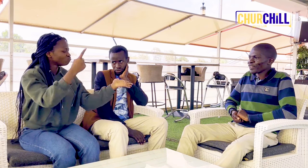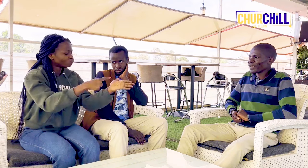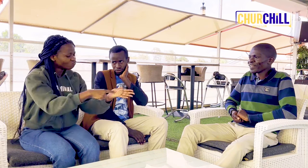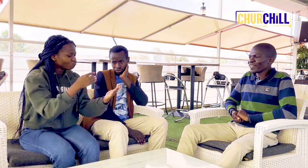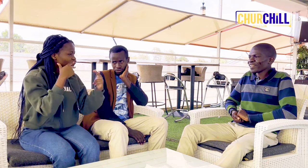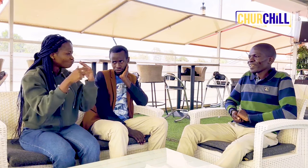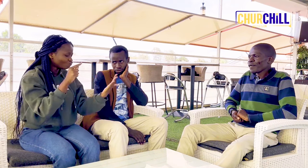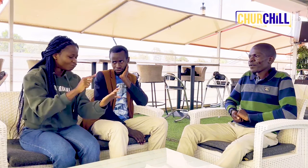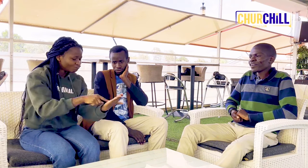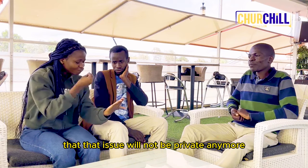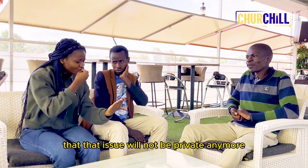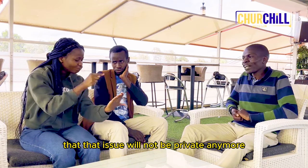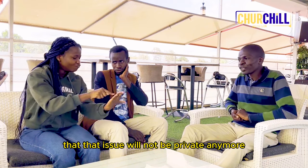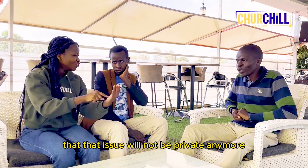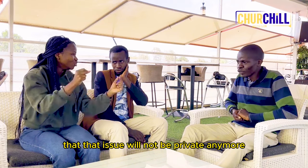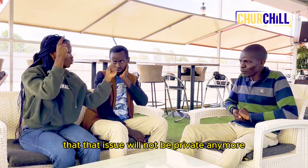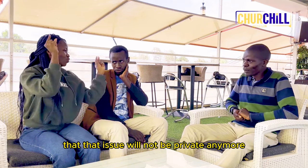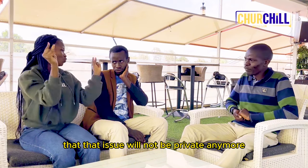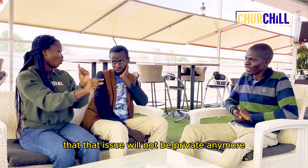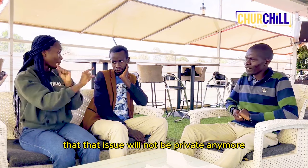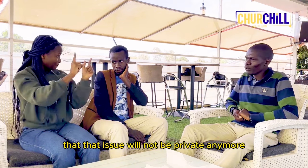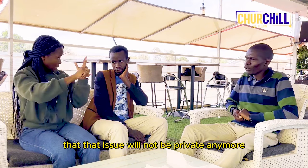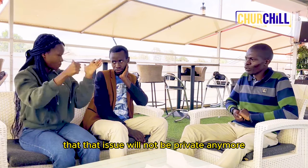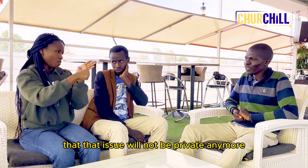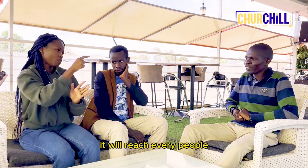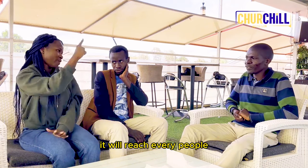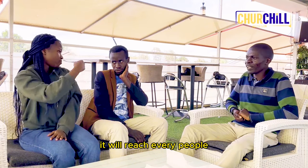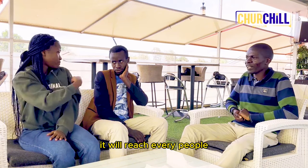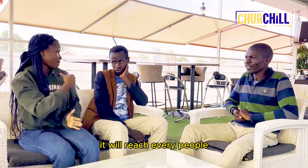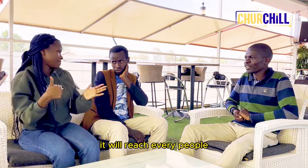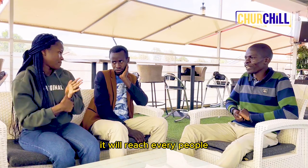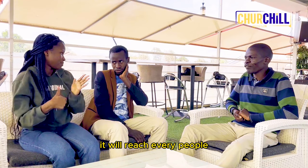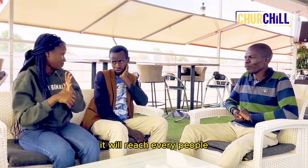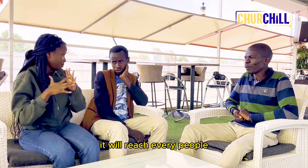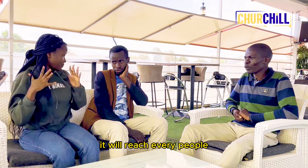And that issue will not be private anymore. It will reach every people.